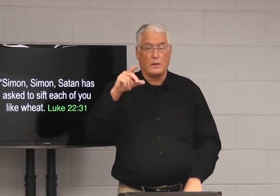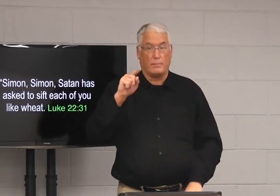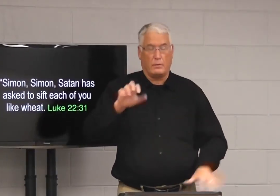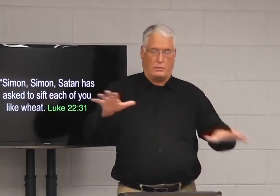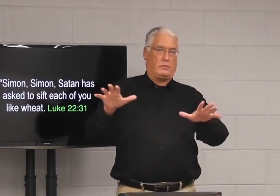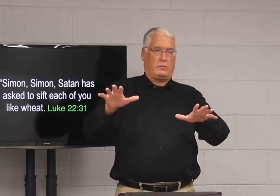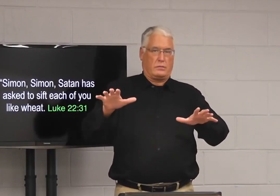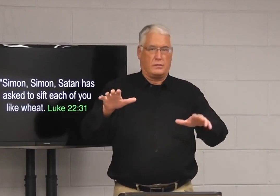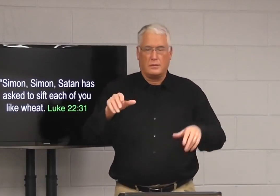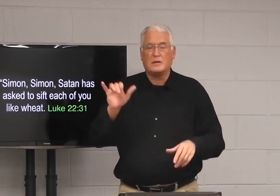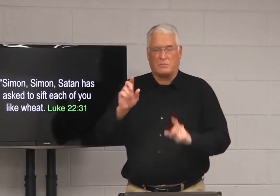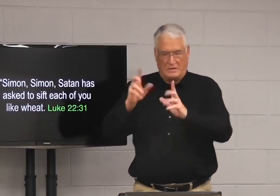So,